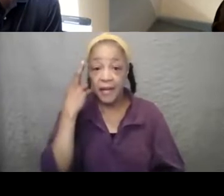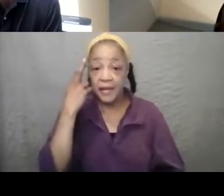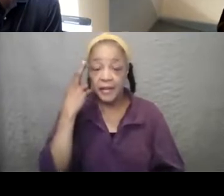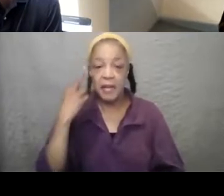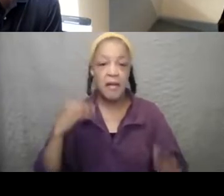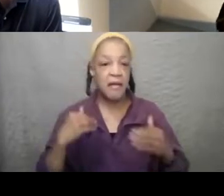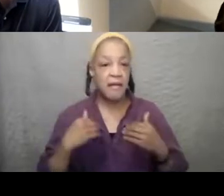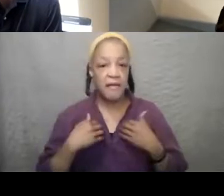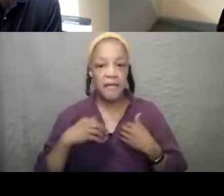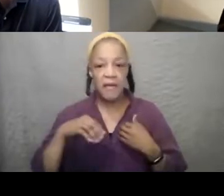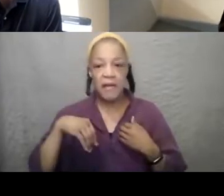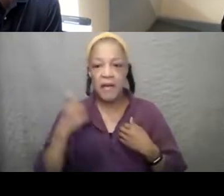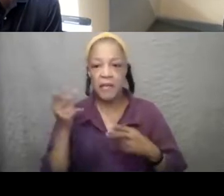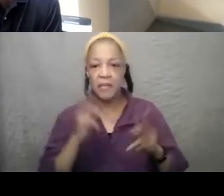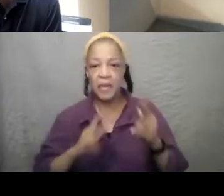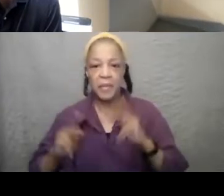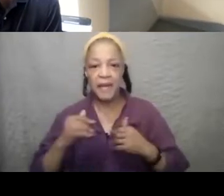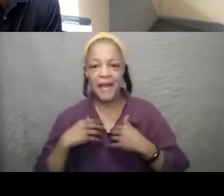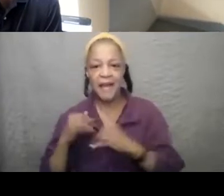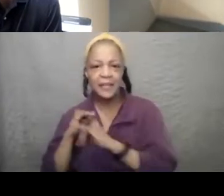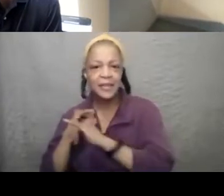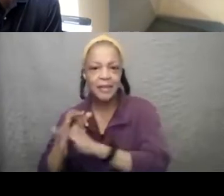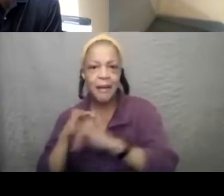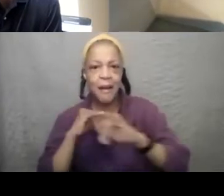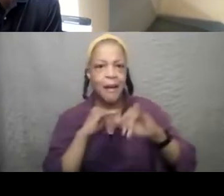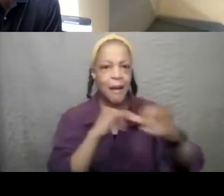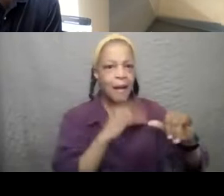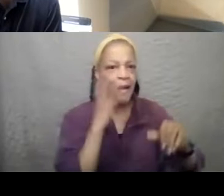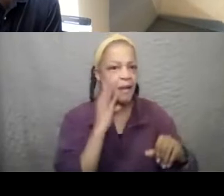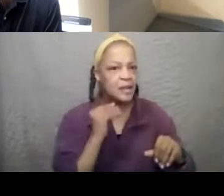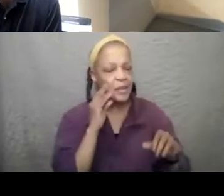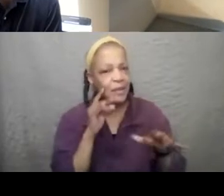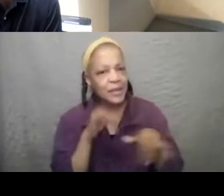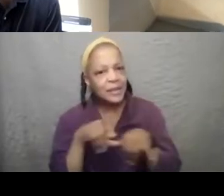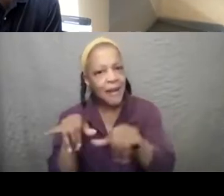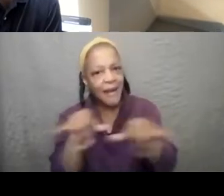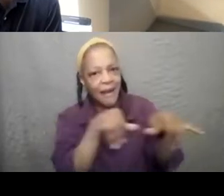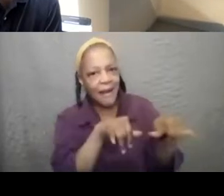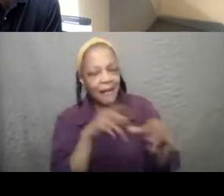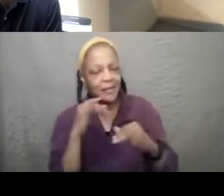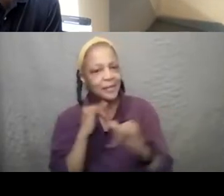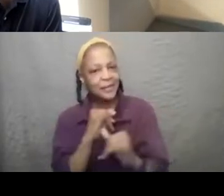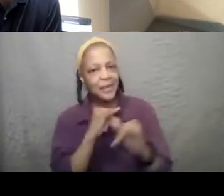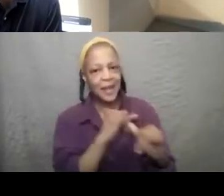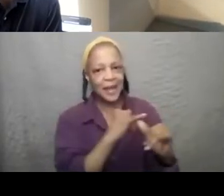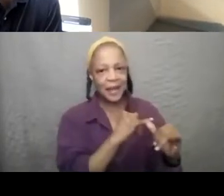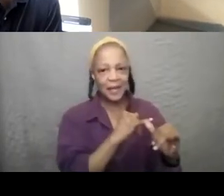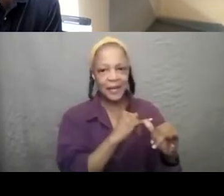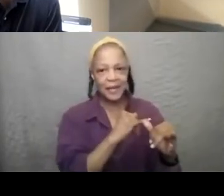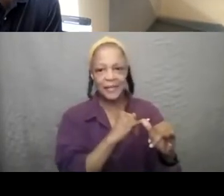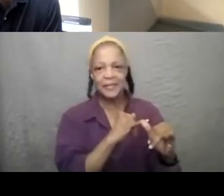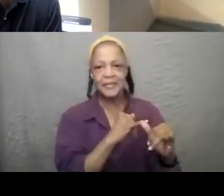others that share similar experiences as me and who accept